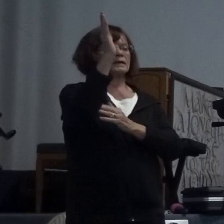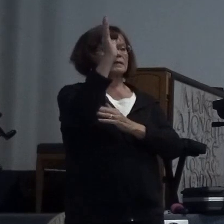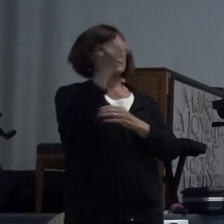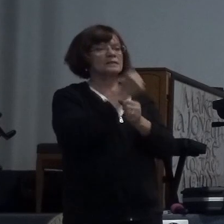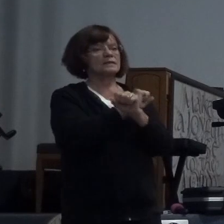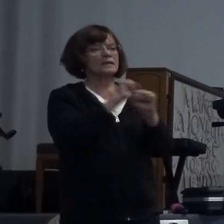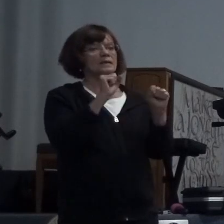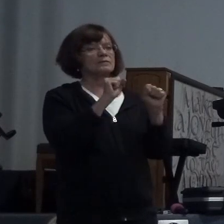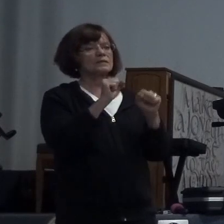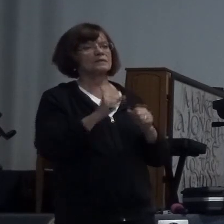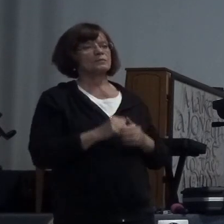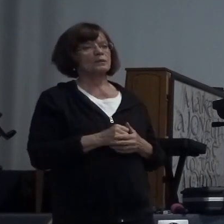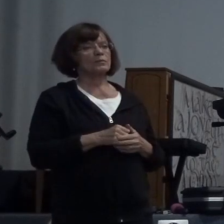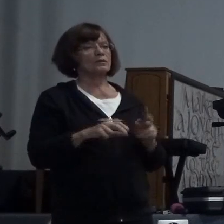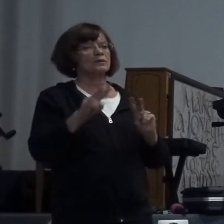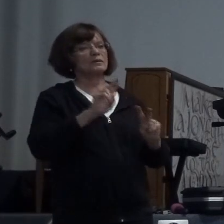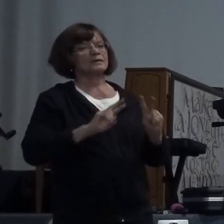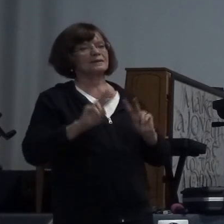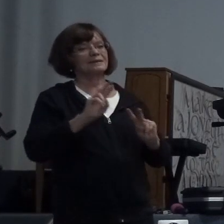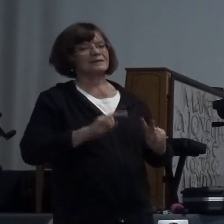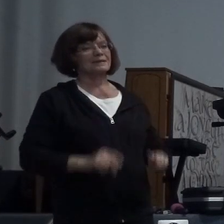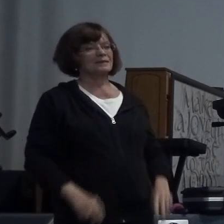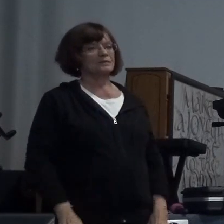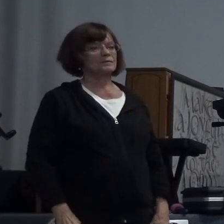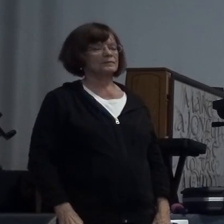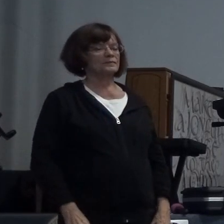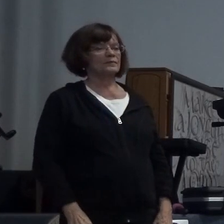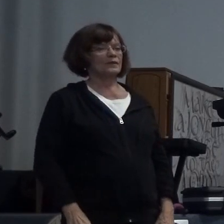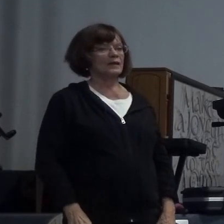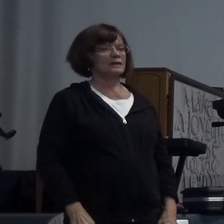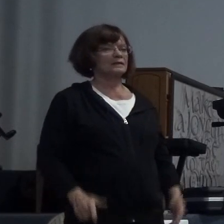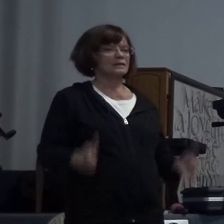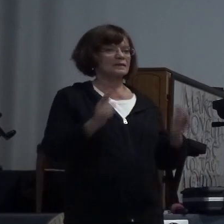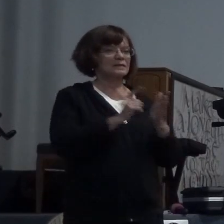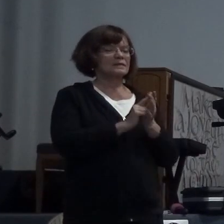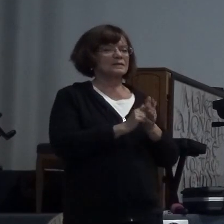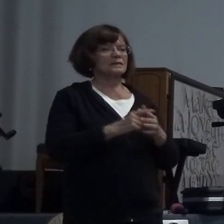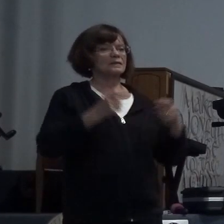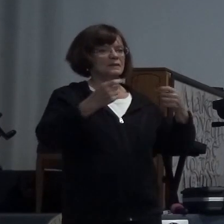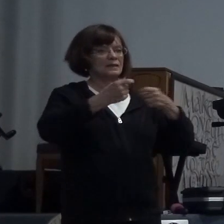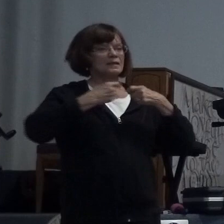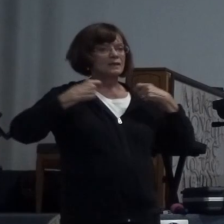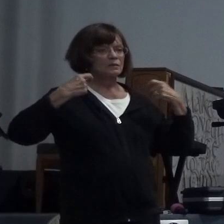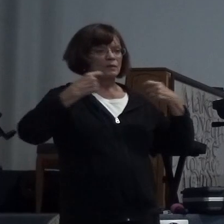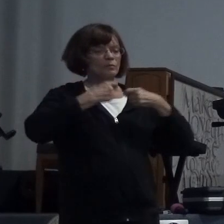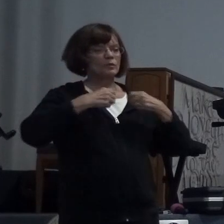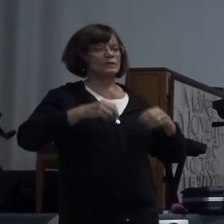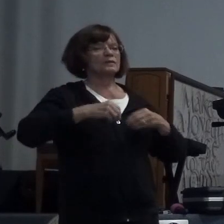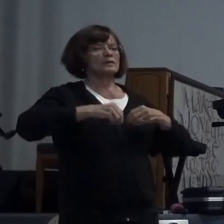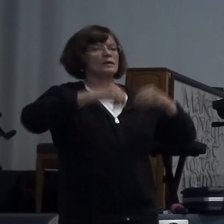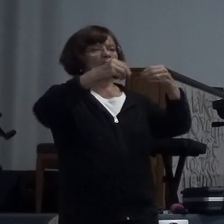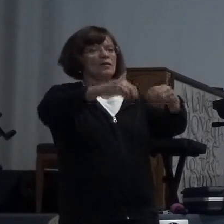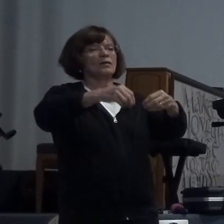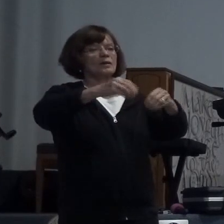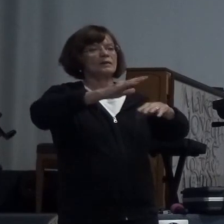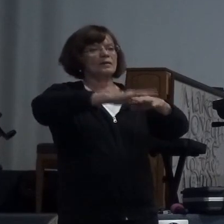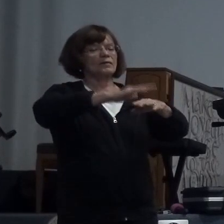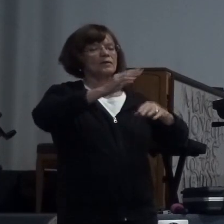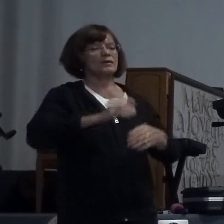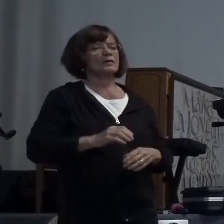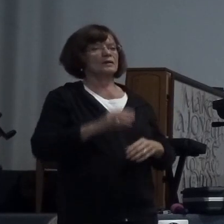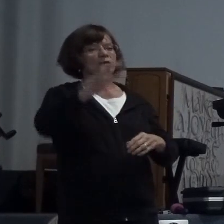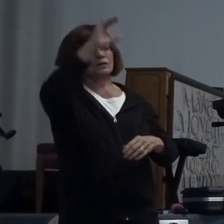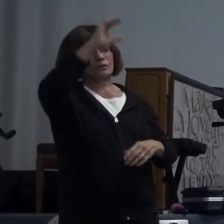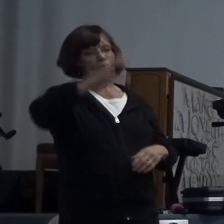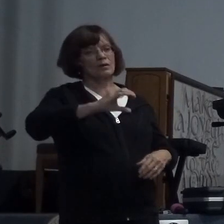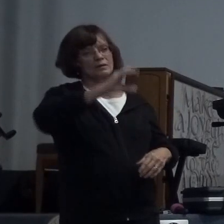person and they don't have to pay for it. That sin can be put on the cross with Christ. You